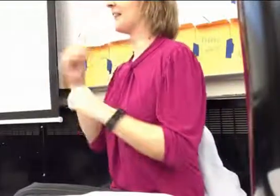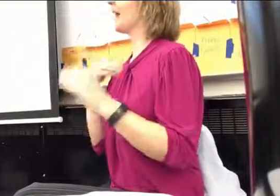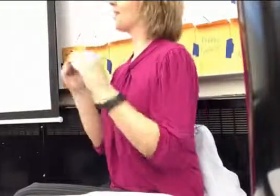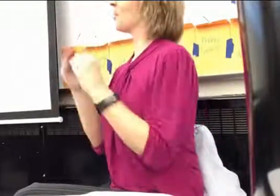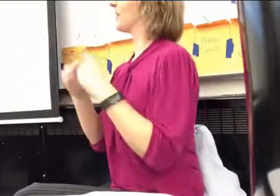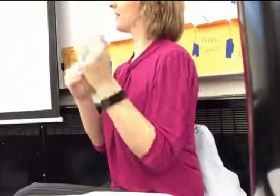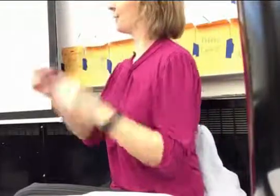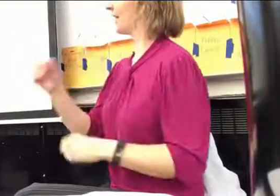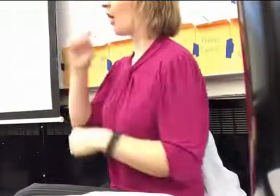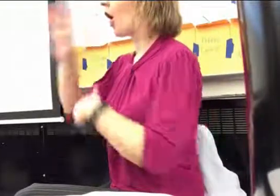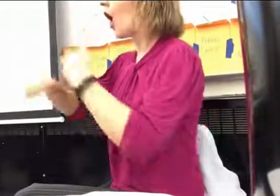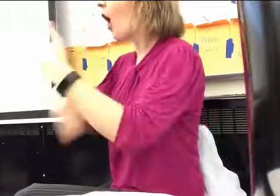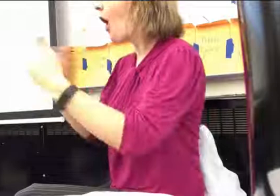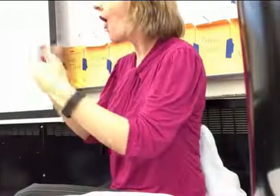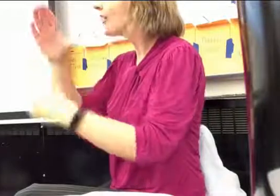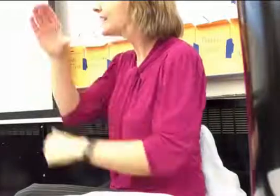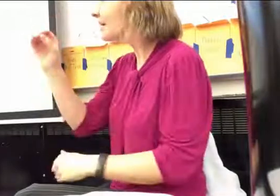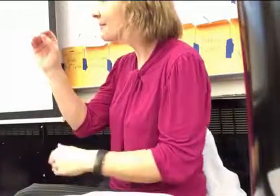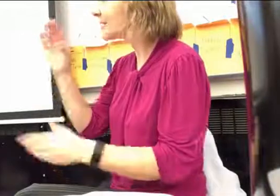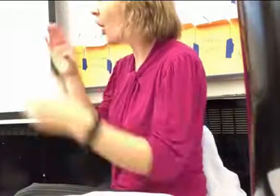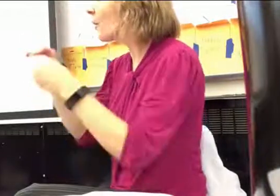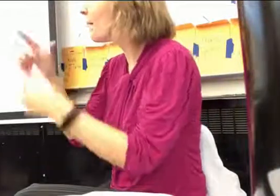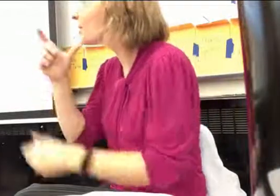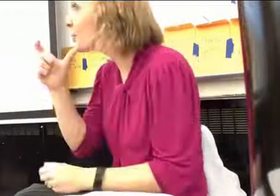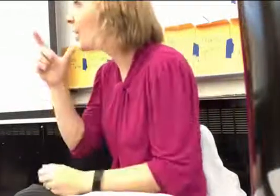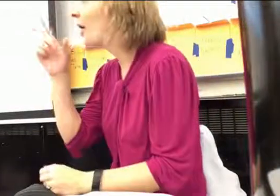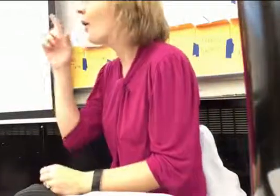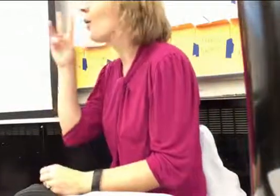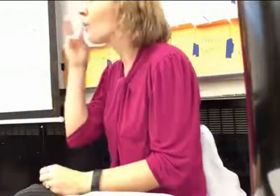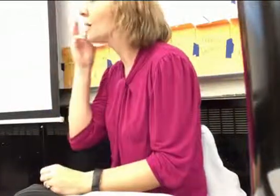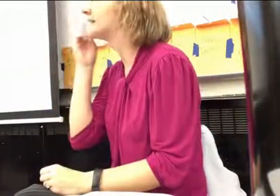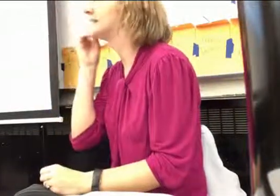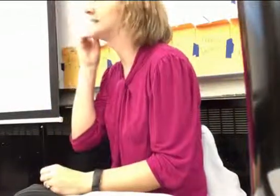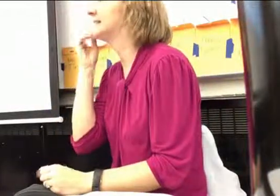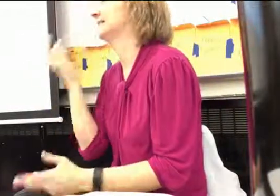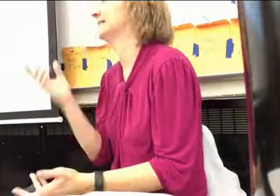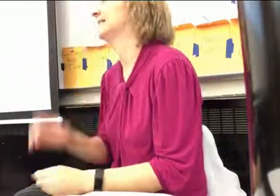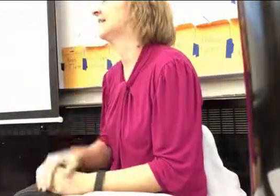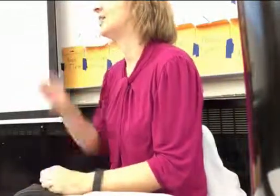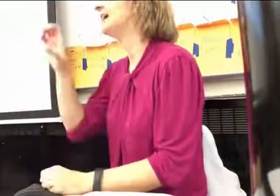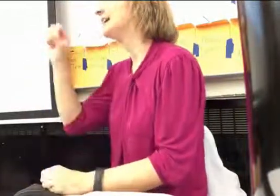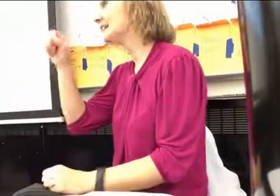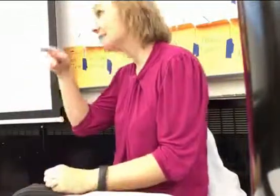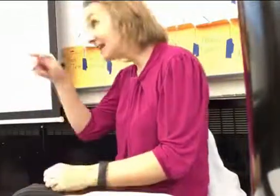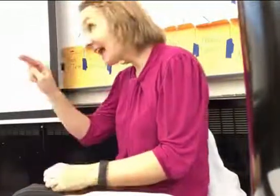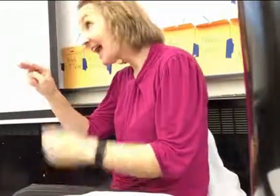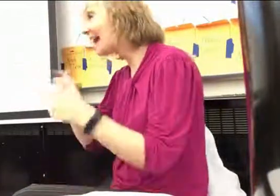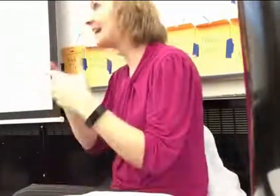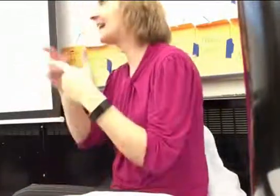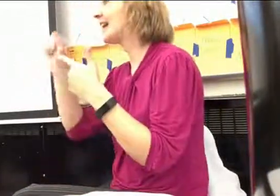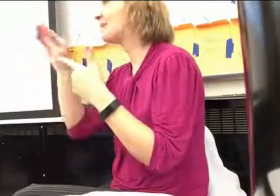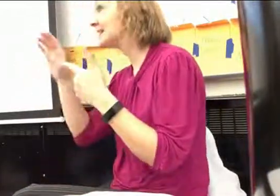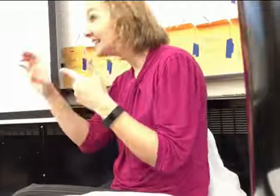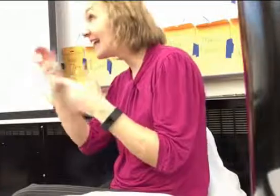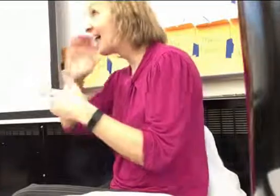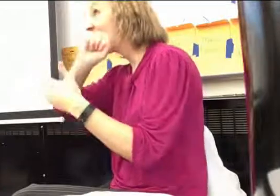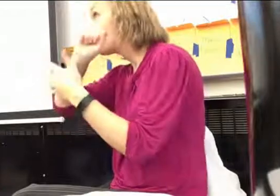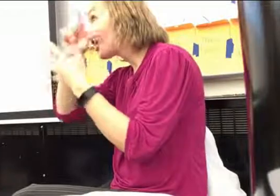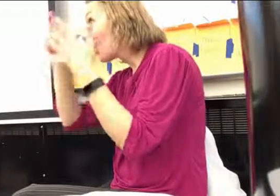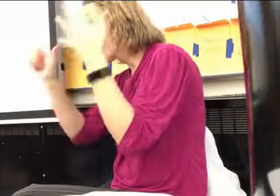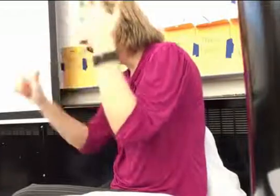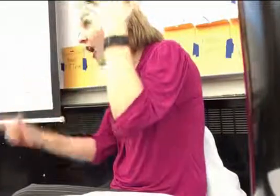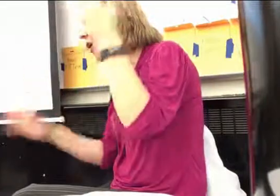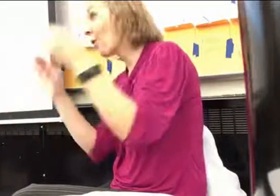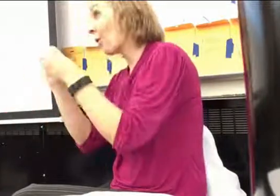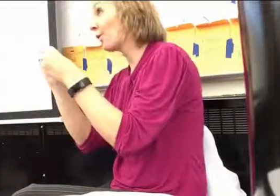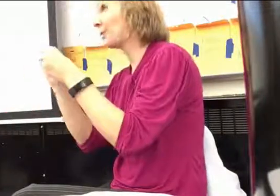All these companies that are right here are all owned by the Walt Disney Company. So ESPN, ABC, all of those are owned by the Walt